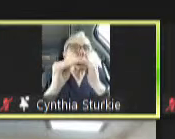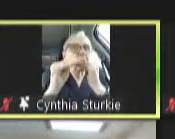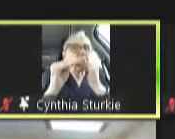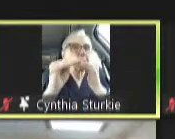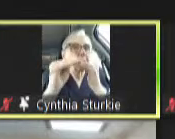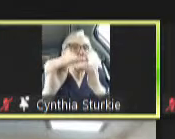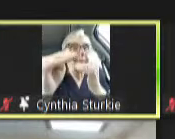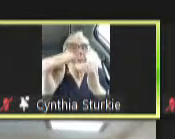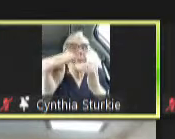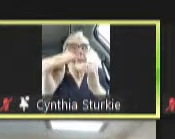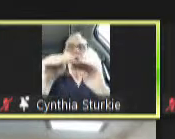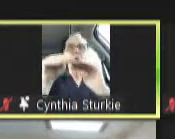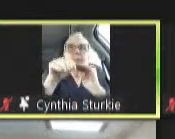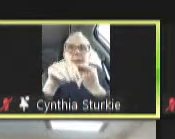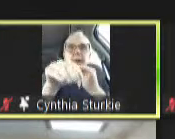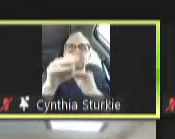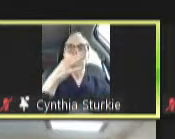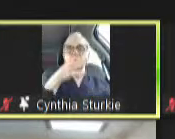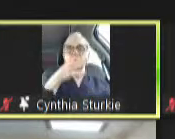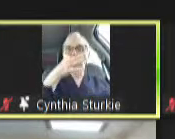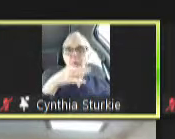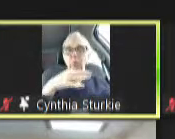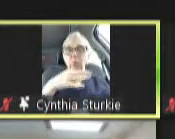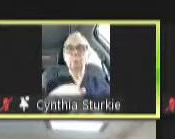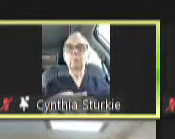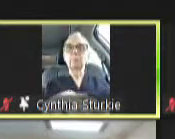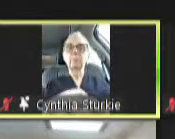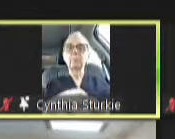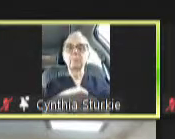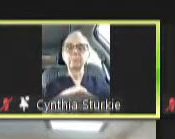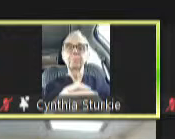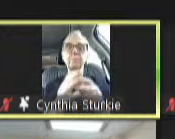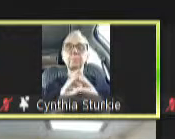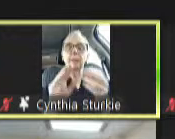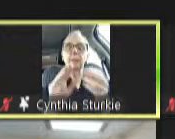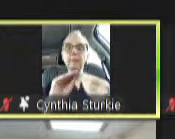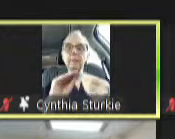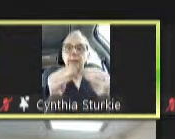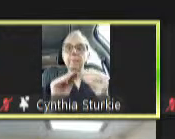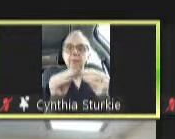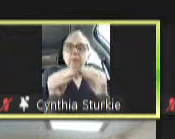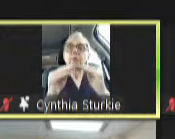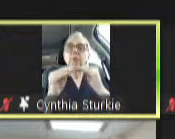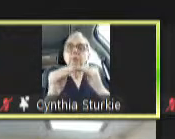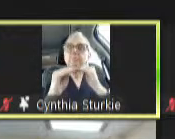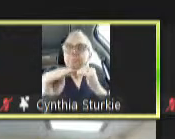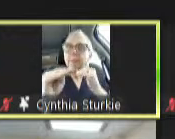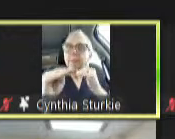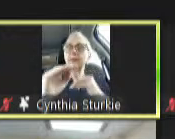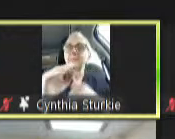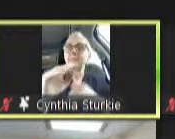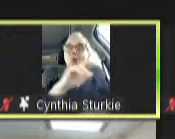coming down soon. So again, case numbers leveling off in New York City, but they have not yet seen that change in their